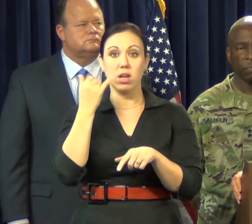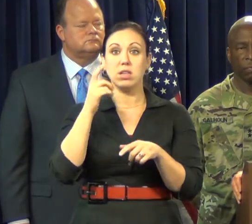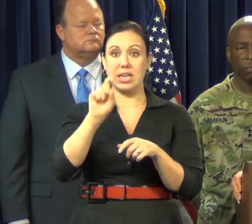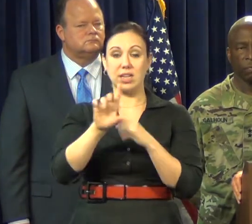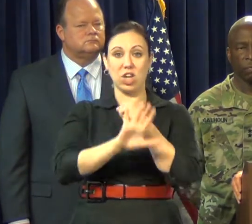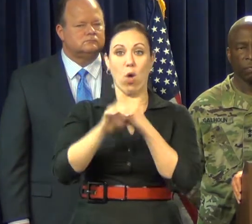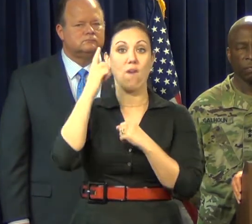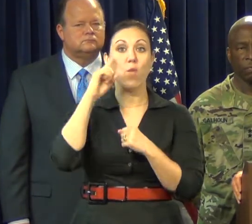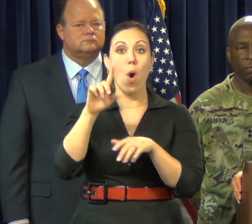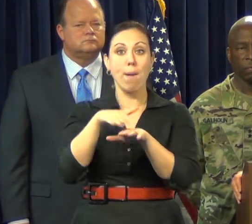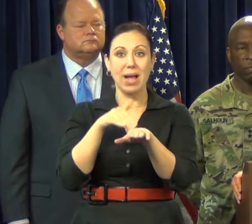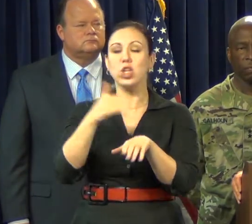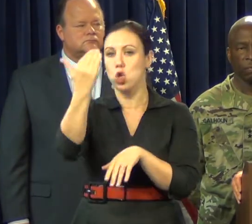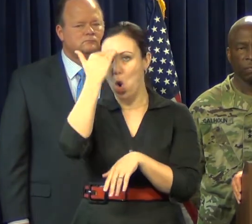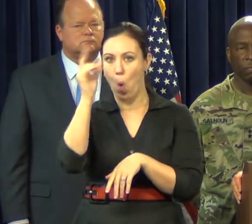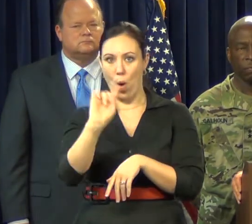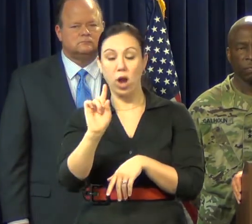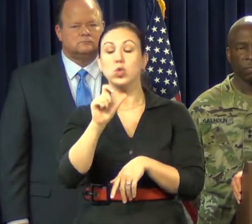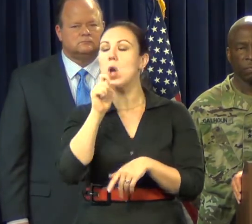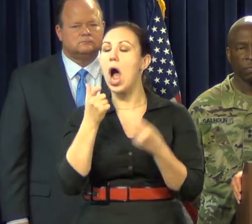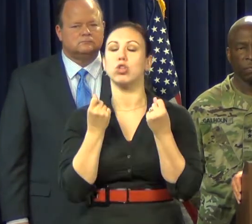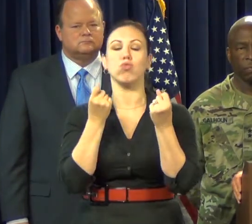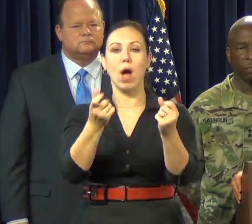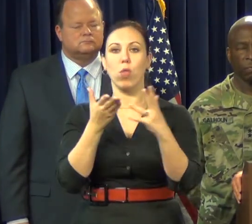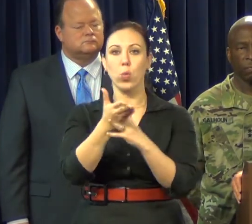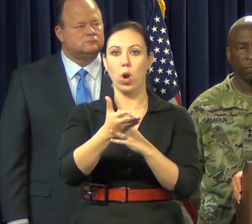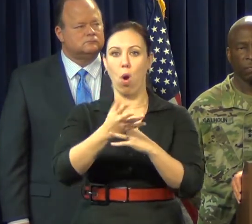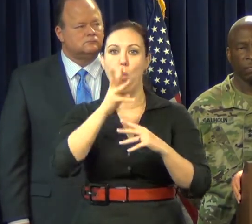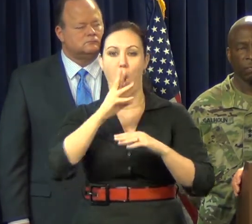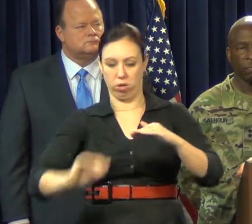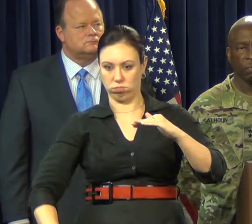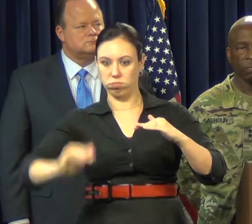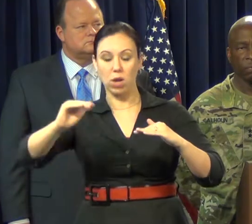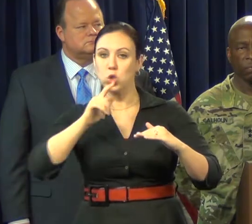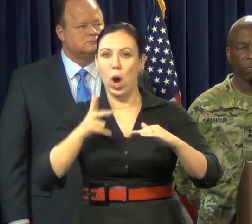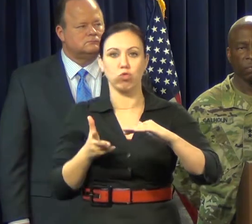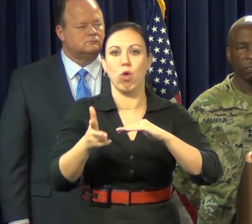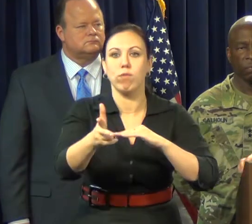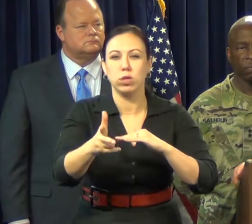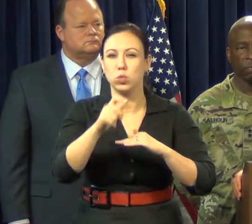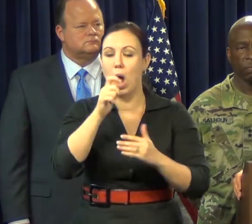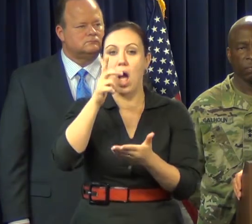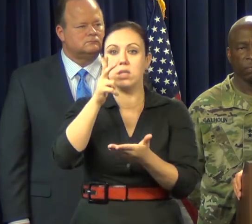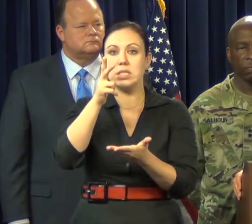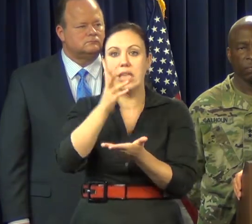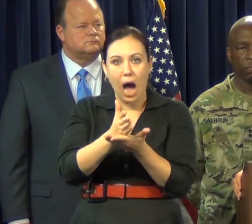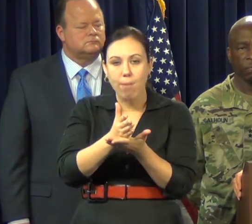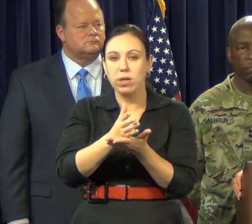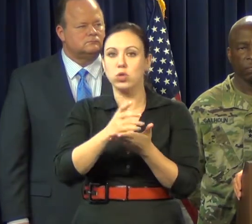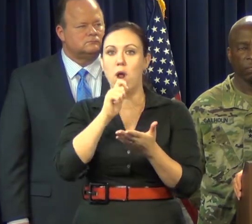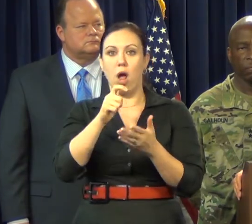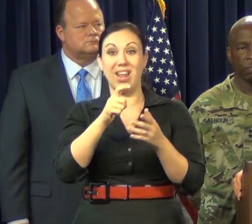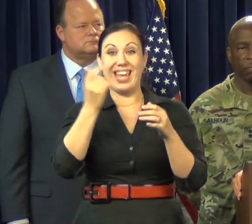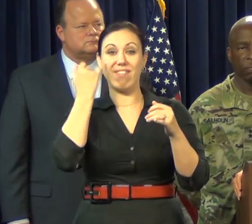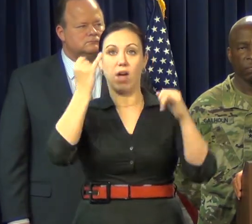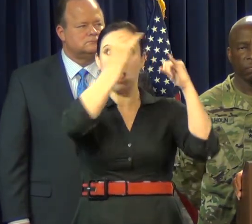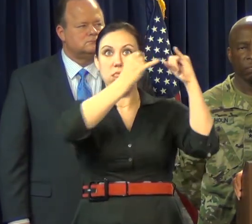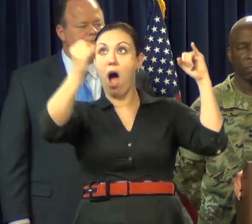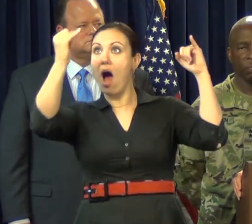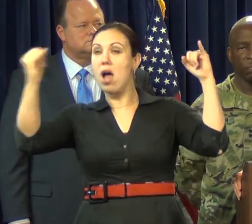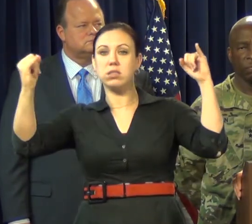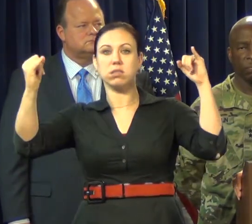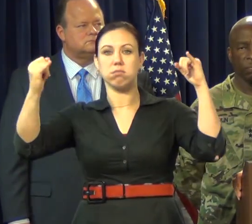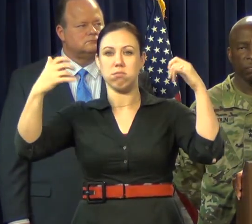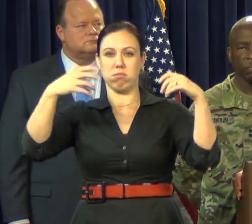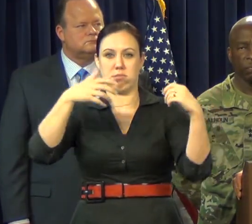are. Do not drive into standing water. Do not stop. Do not touch or come close to a down power line. We're going to have